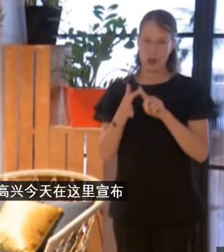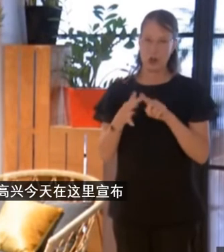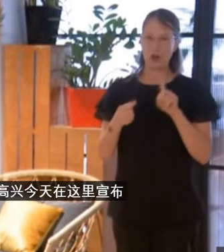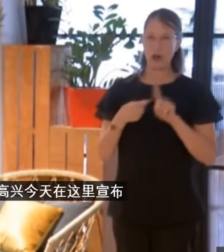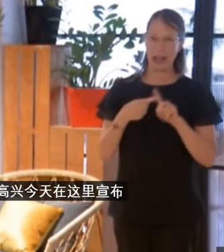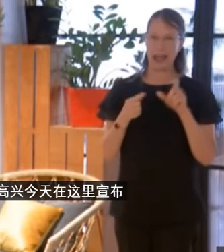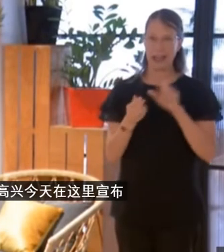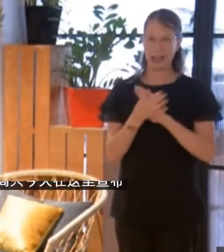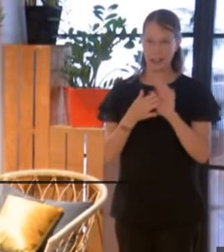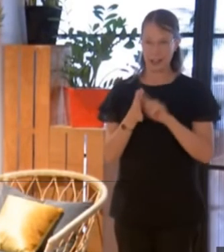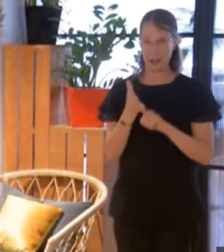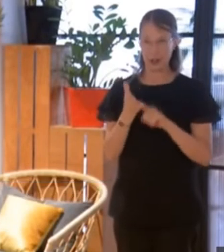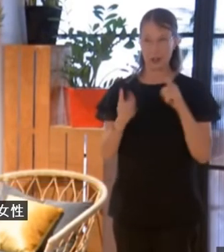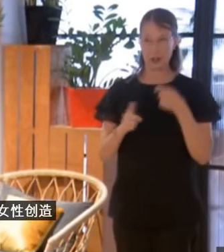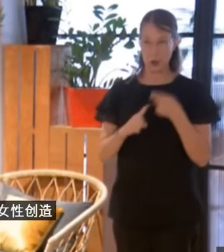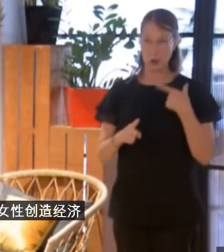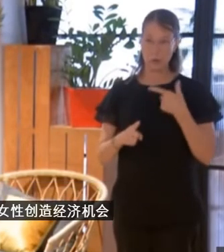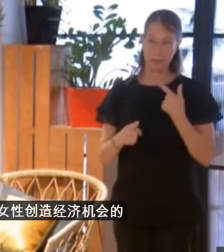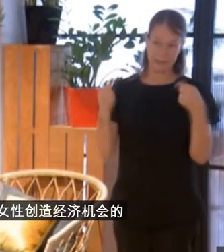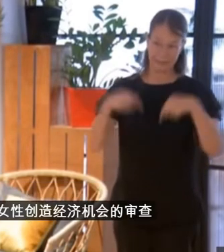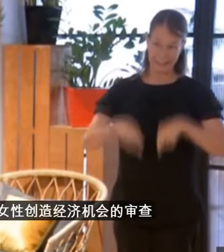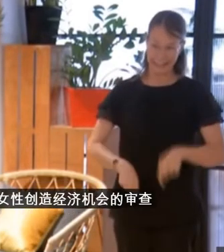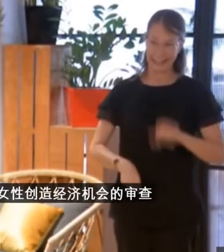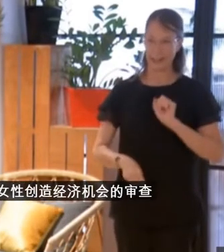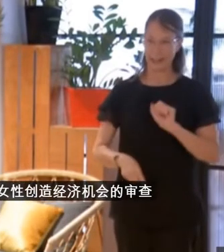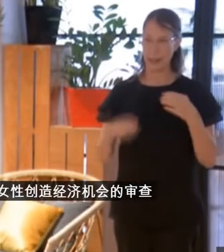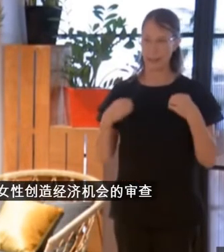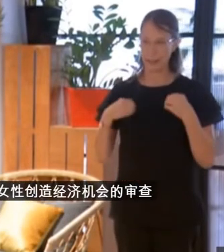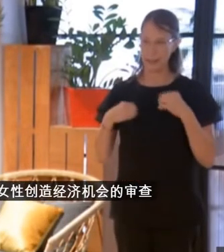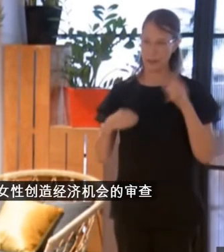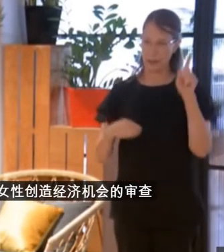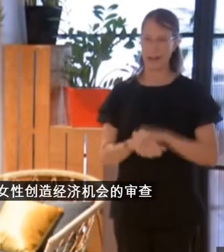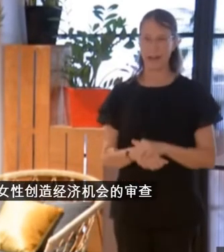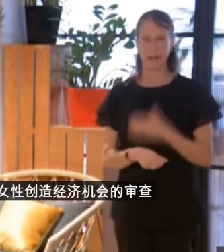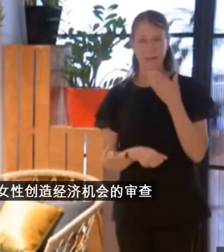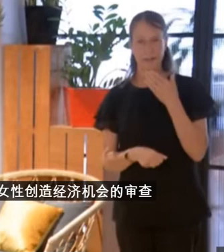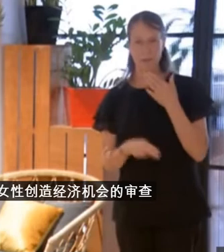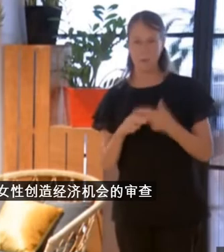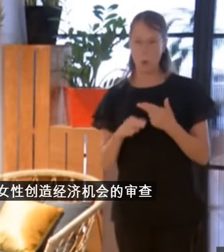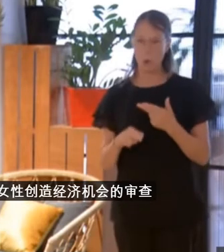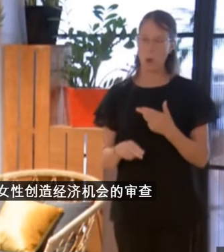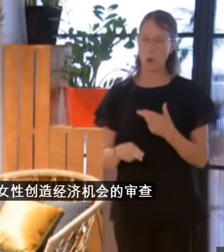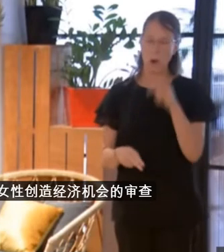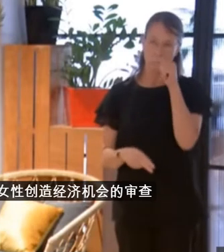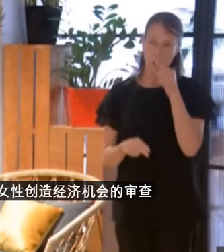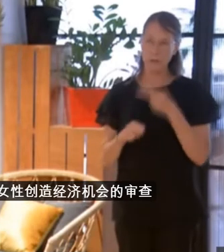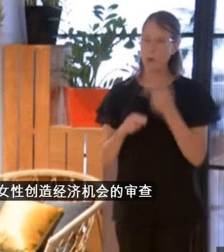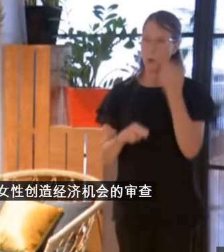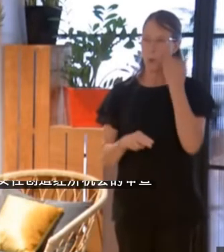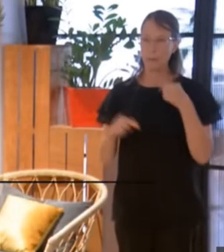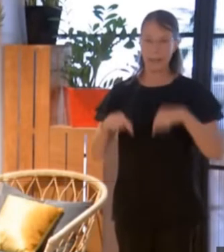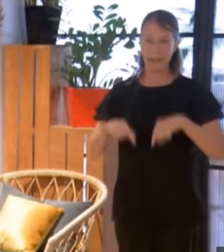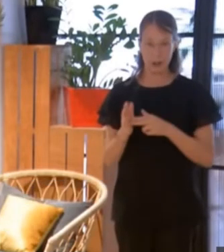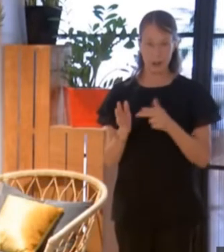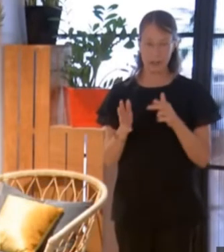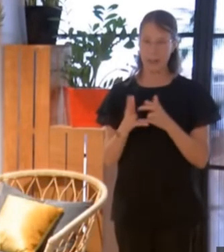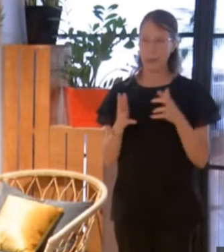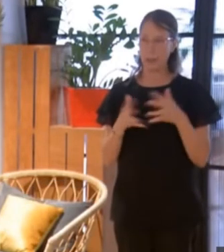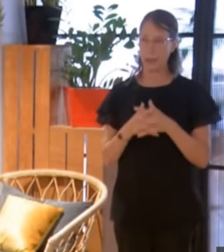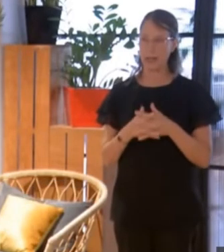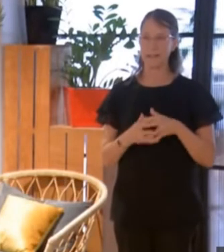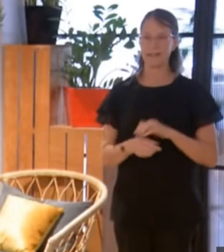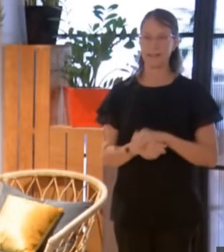into creating economic opportunities for women here in New South Wales. What's clear is that women's ability